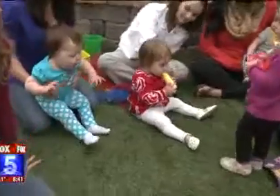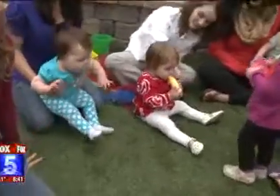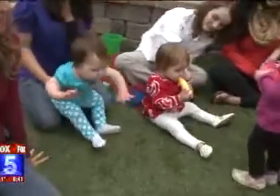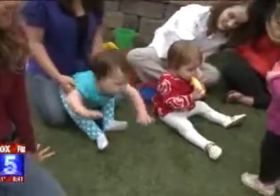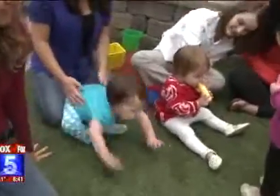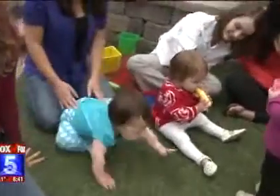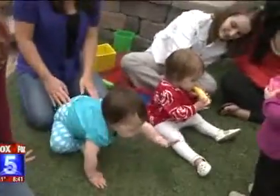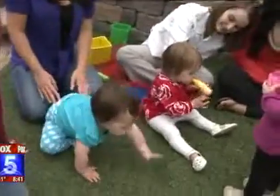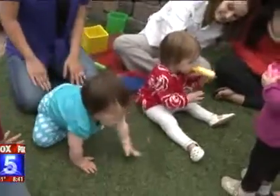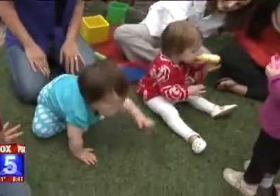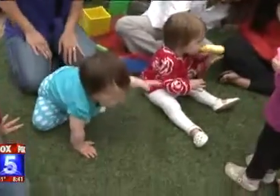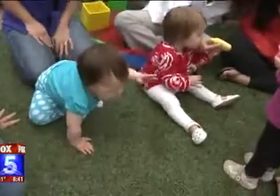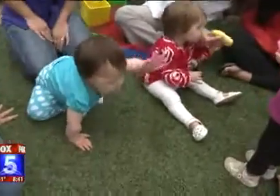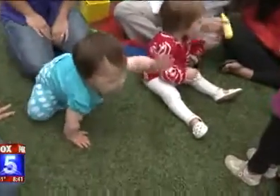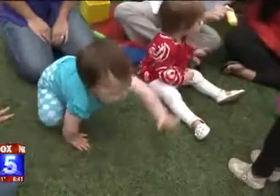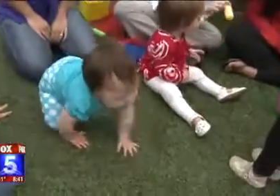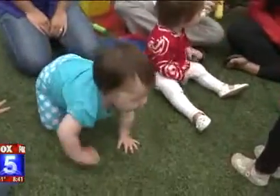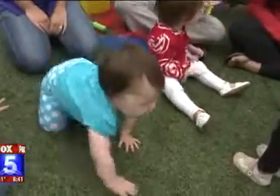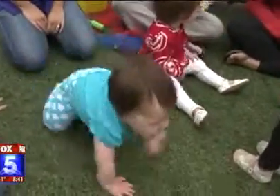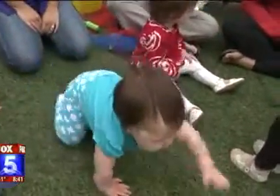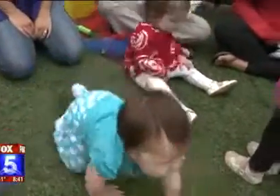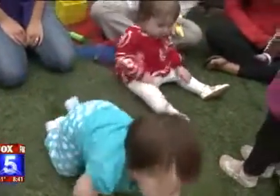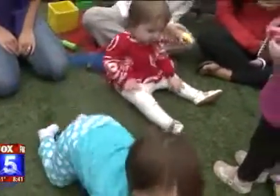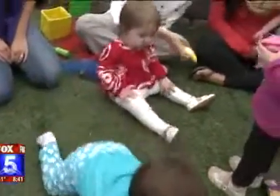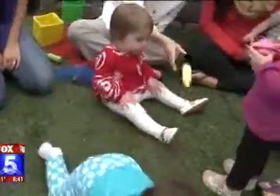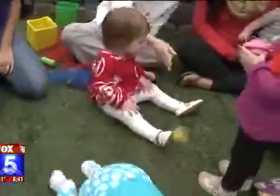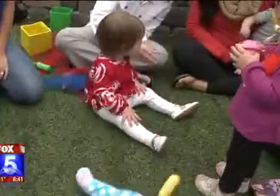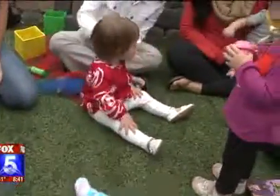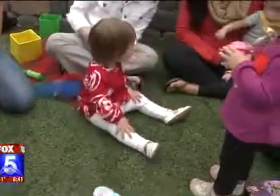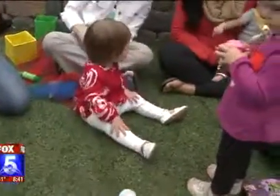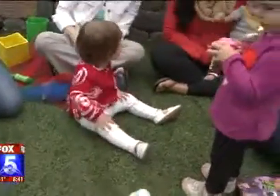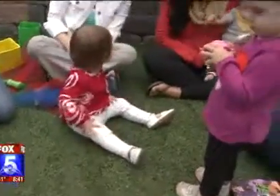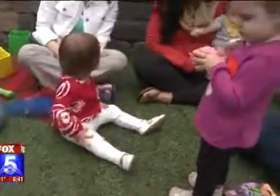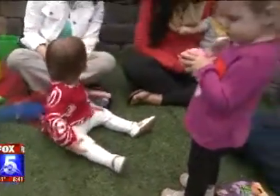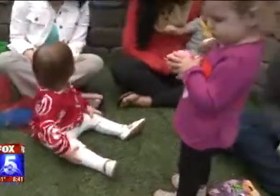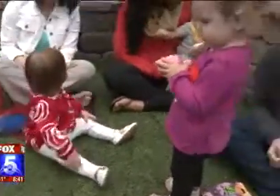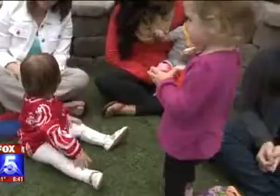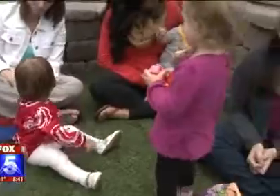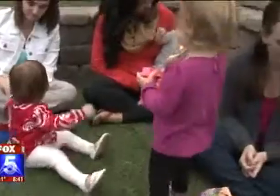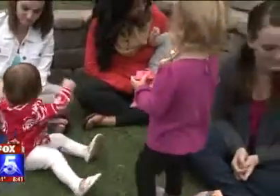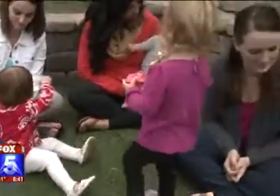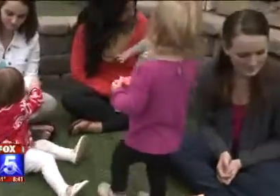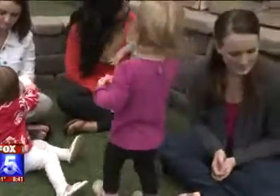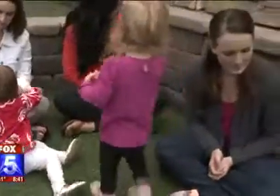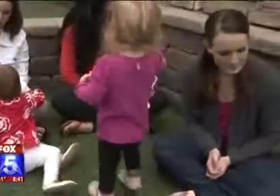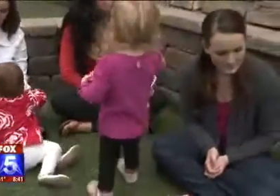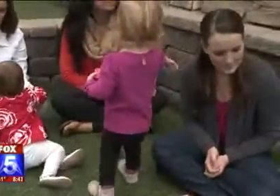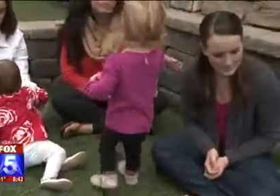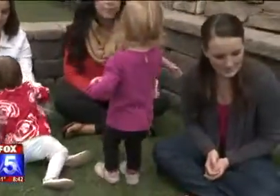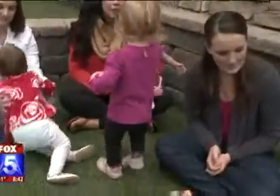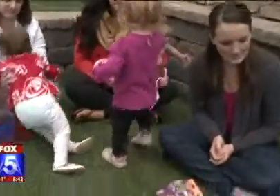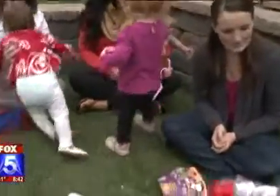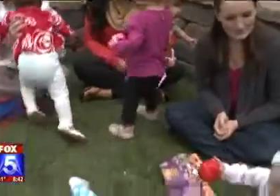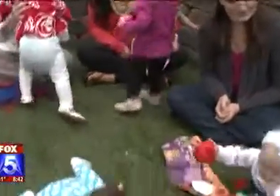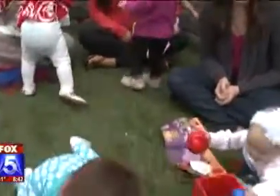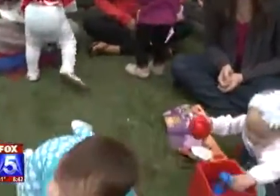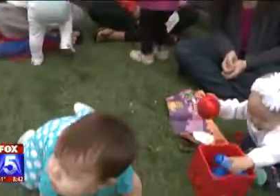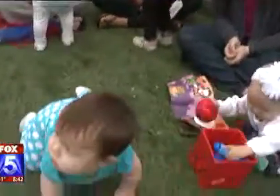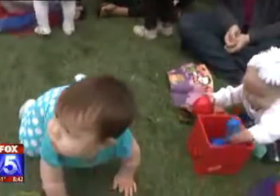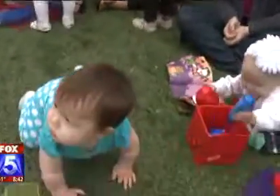Okay, we put all the information on the classes if you'd like to attend, or even more information Joanne had sent to me this morning about getting all the stuff online. You can even